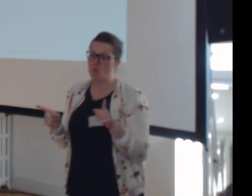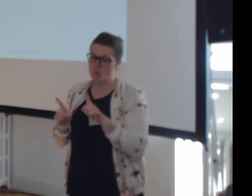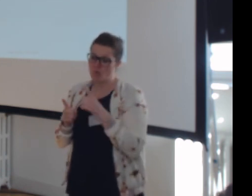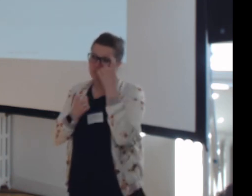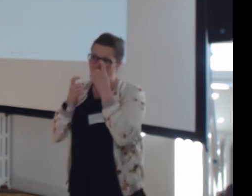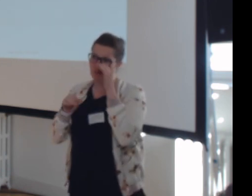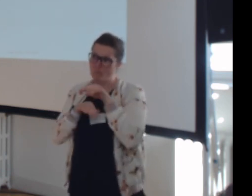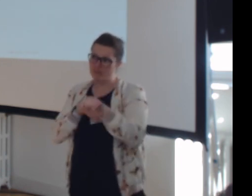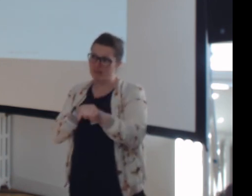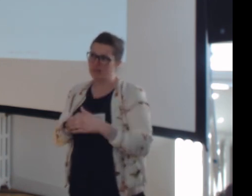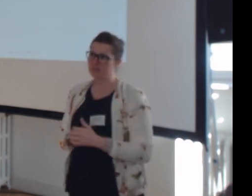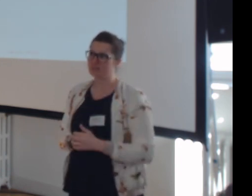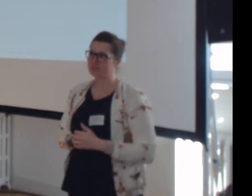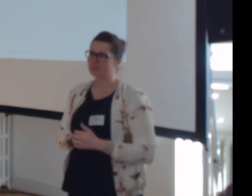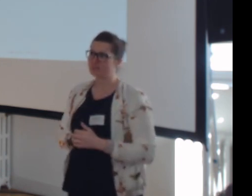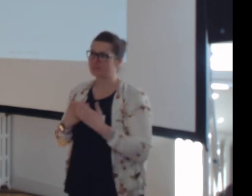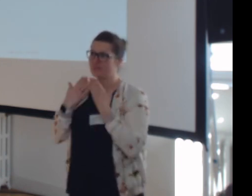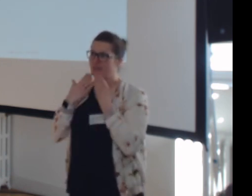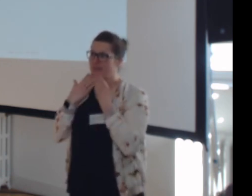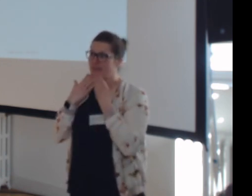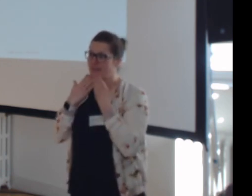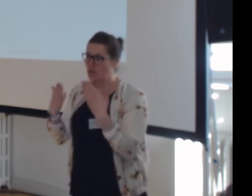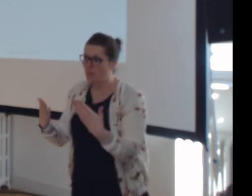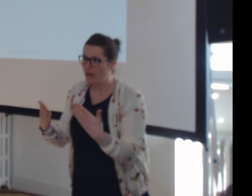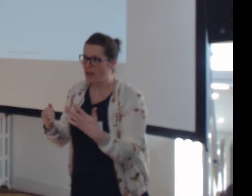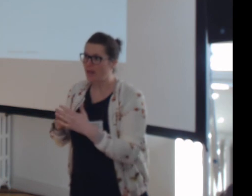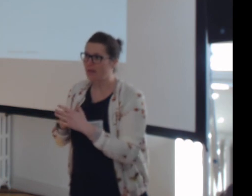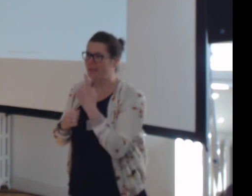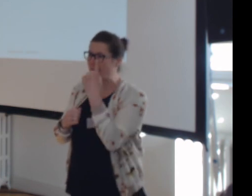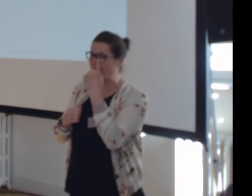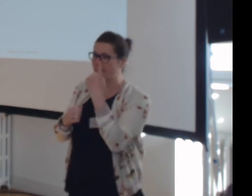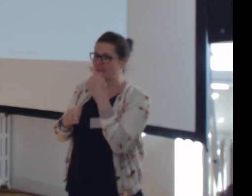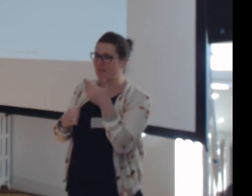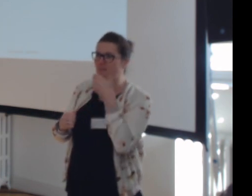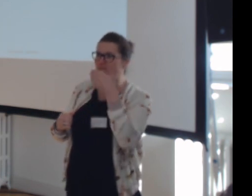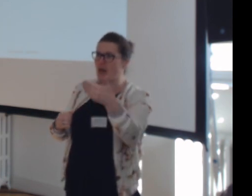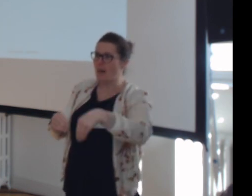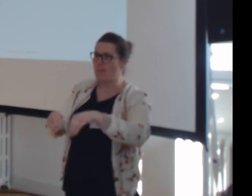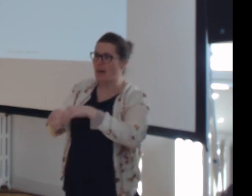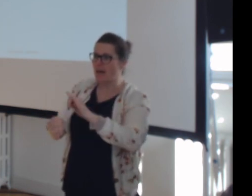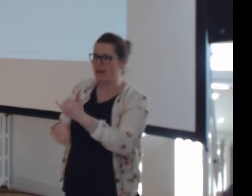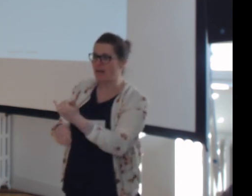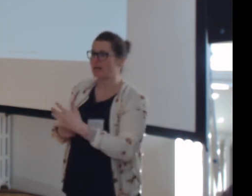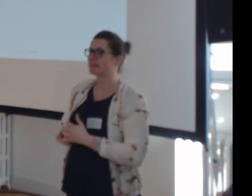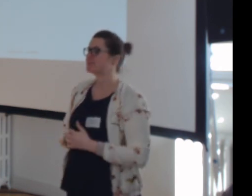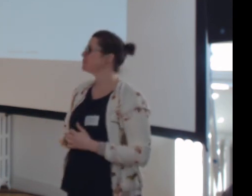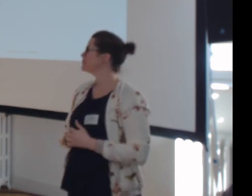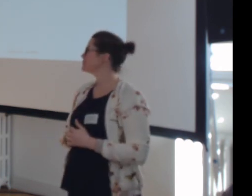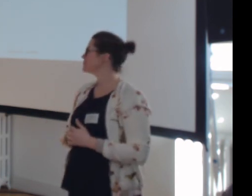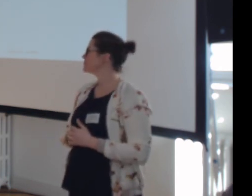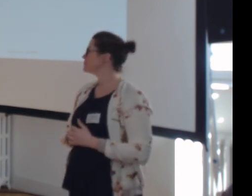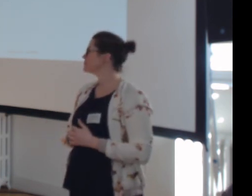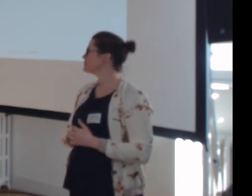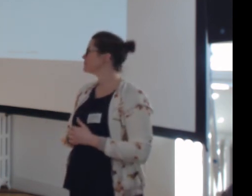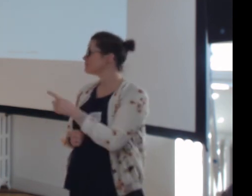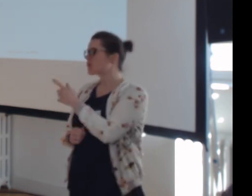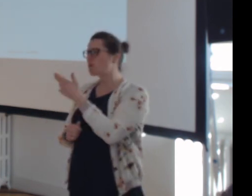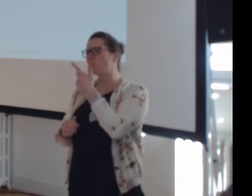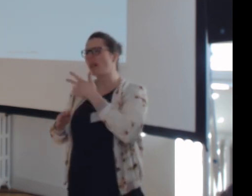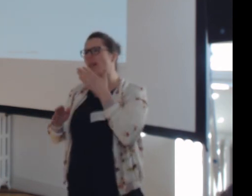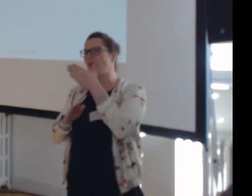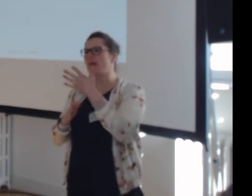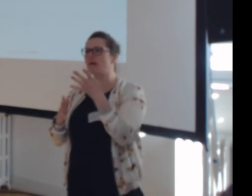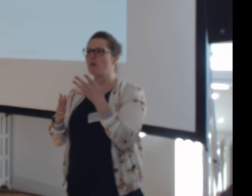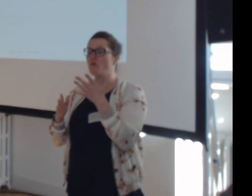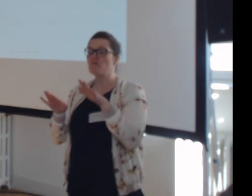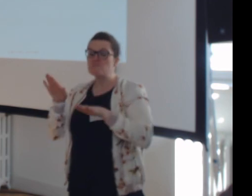well. Okay, could I just add one more question? Yes. Actually, do you intend to work, or